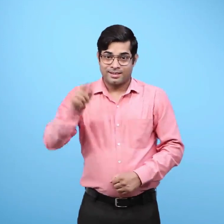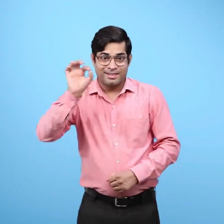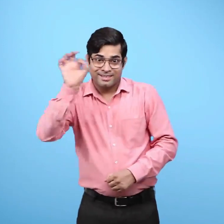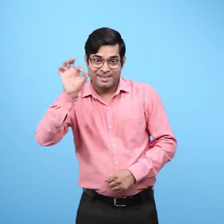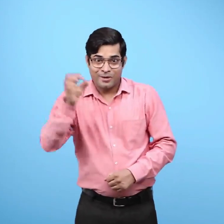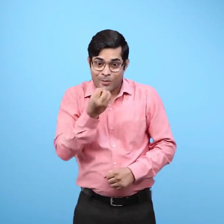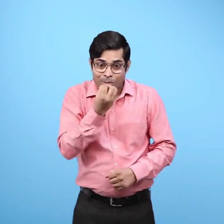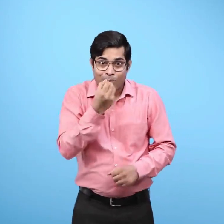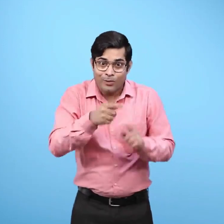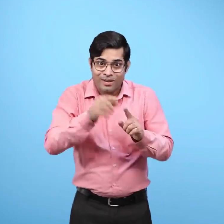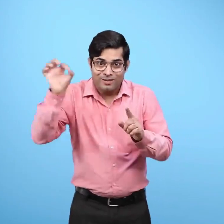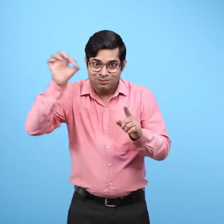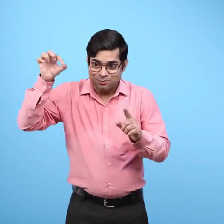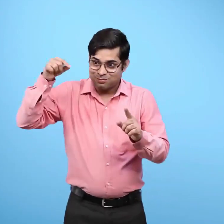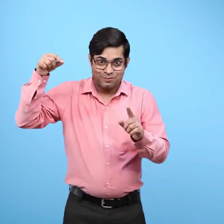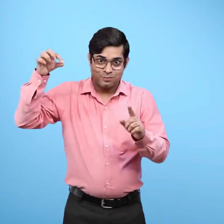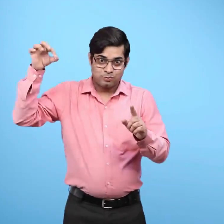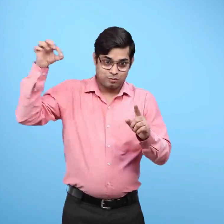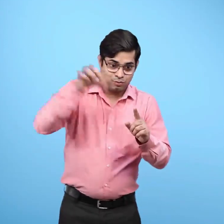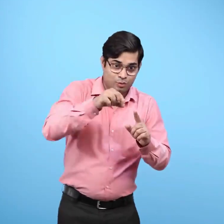When I see flowers for making honey,